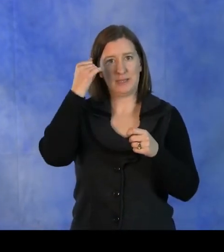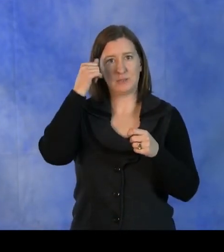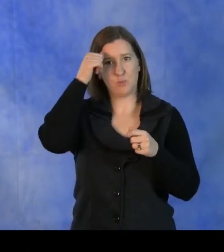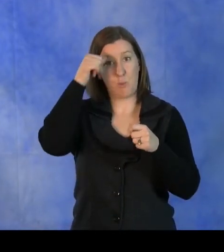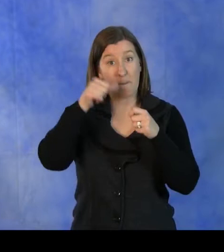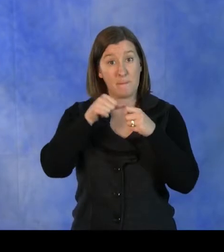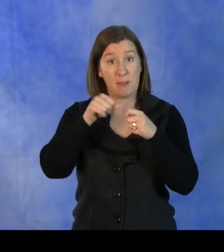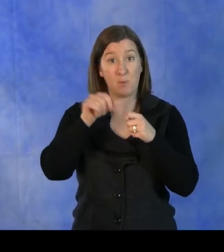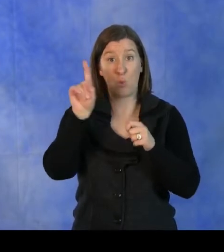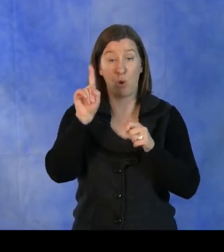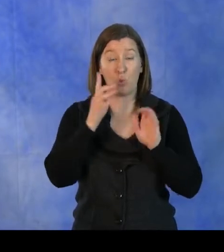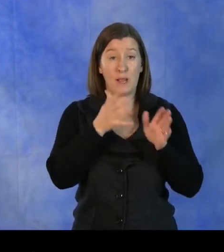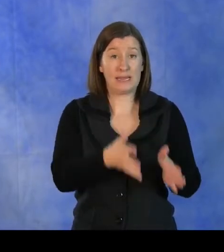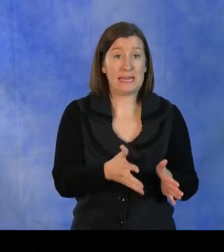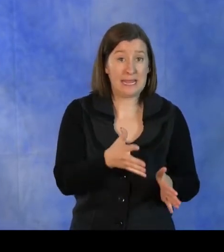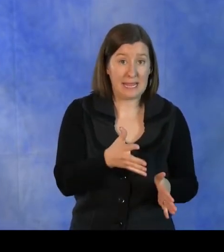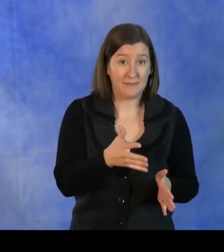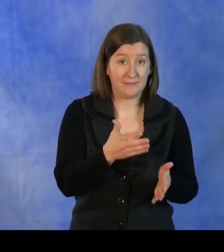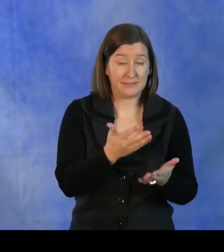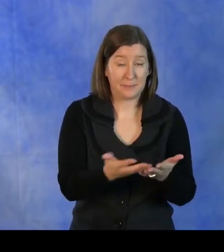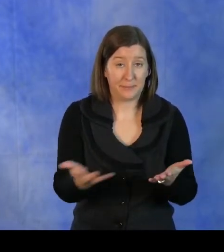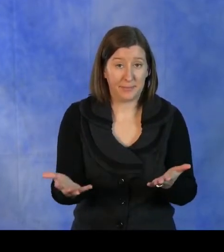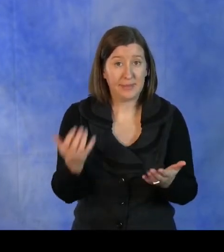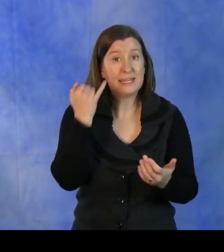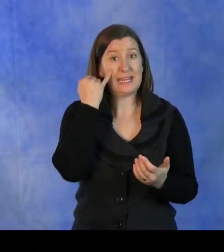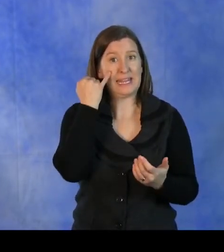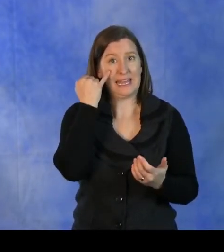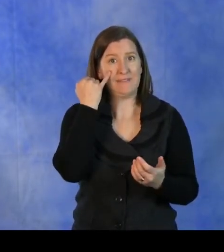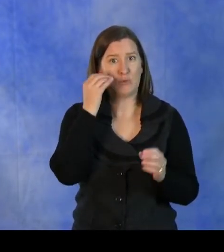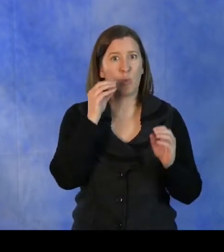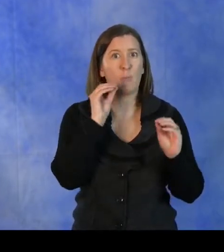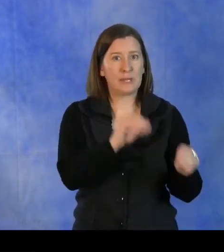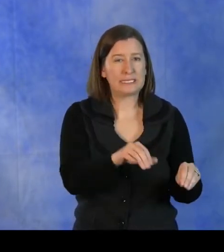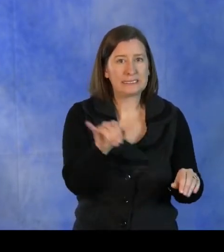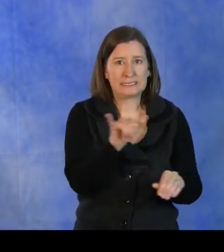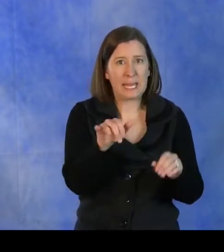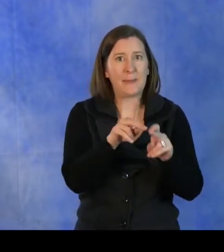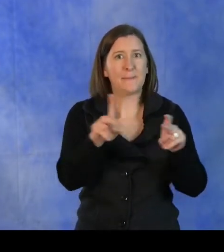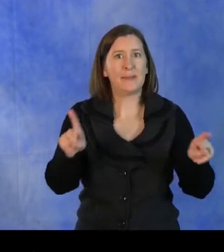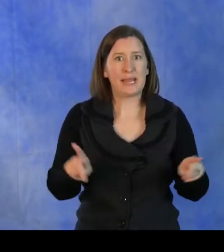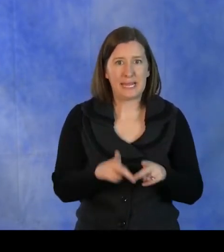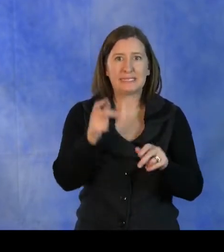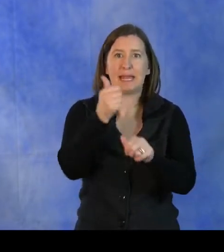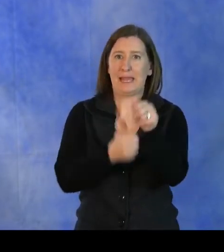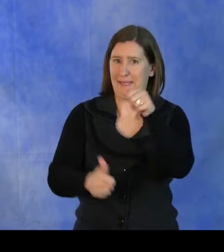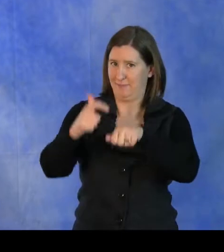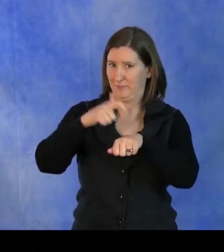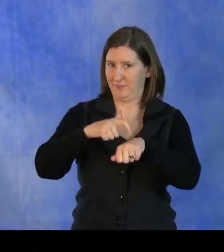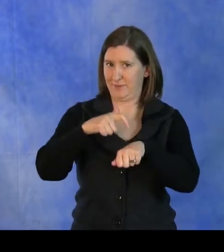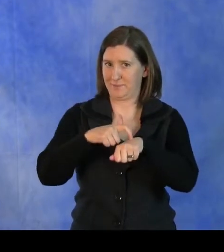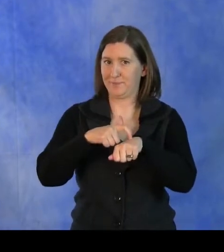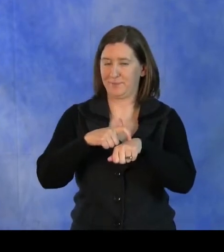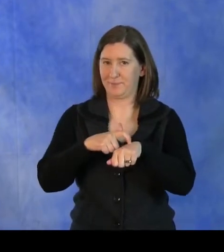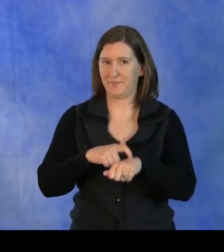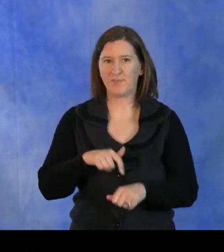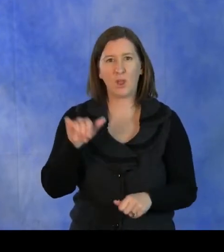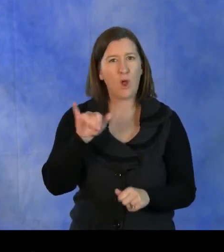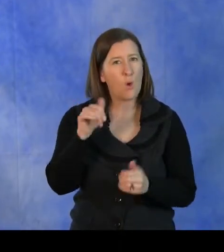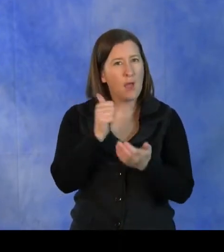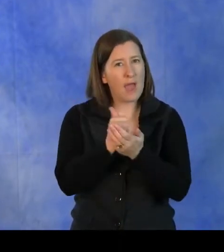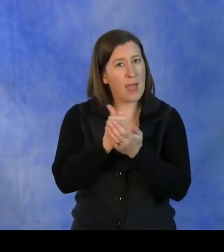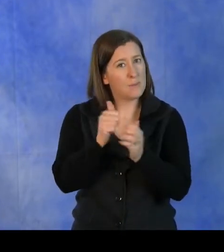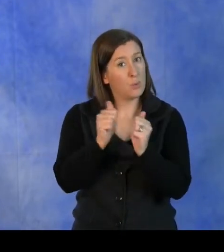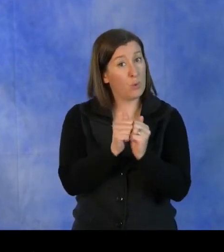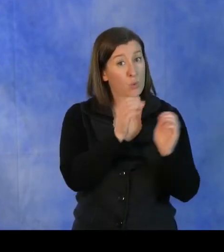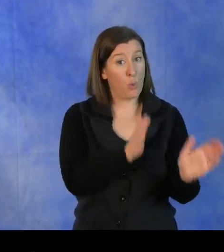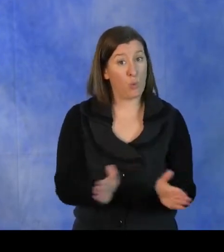And the reason for that is that it's easy to remember where to leave something. If you put it in the exact same spot every time, you'll know